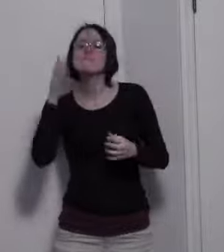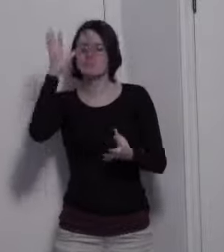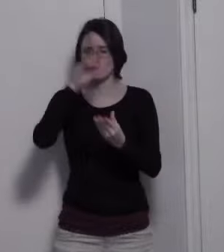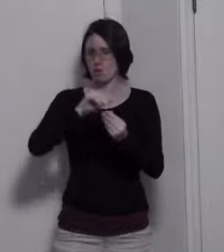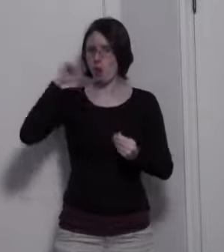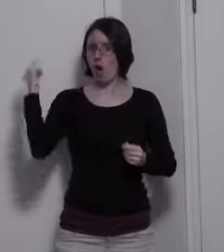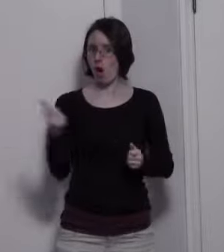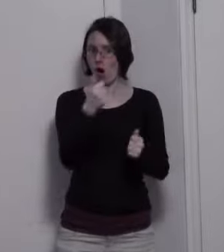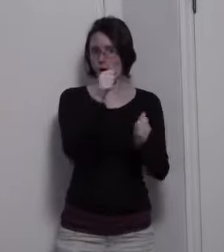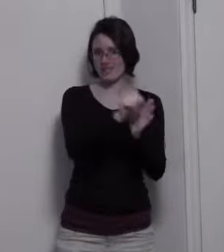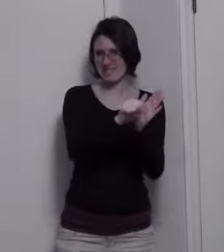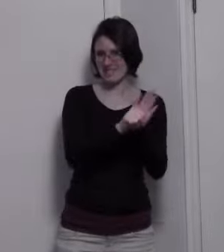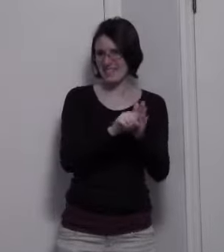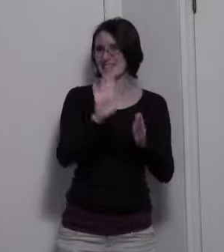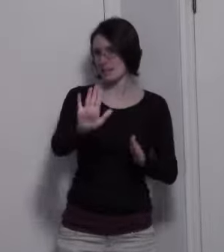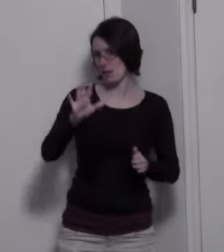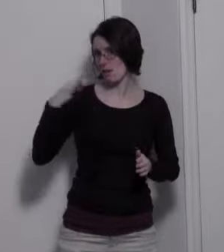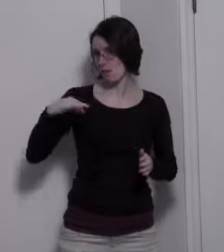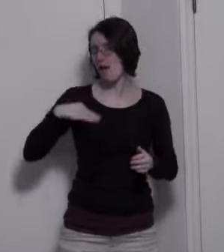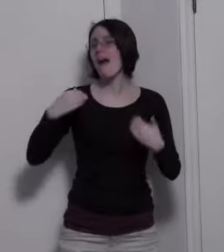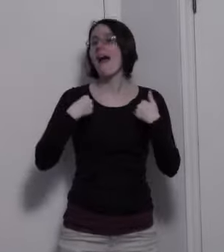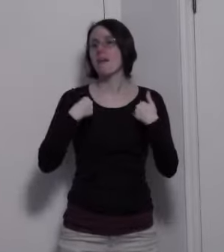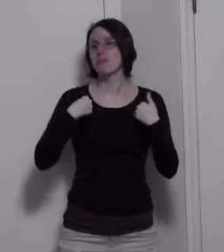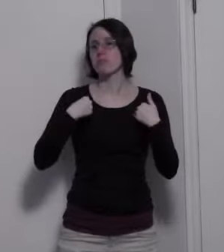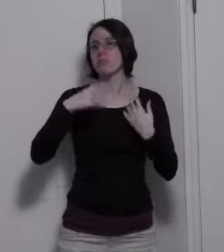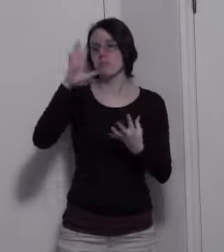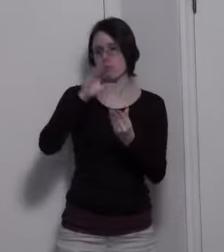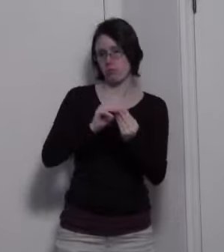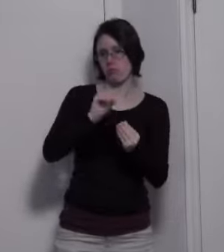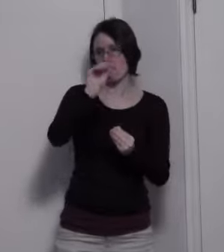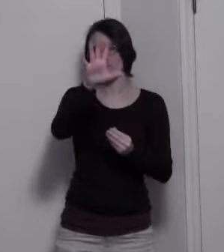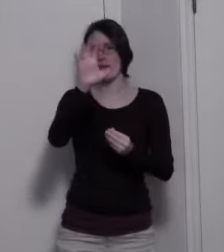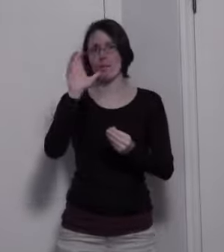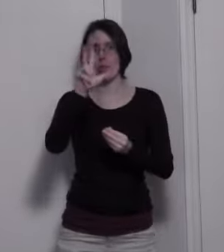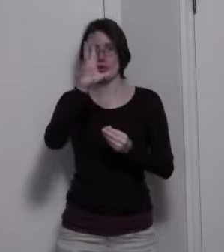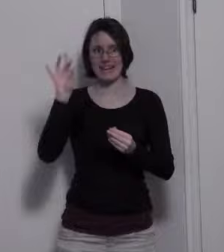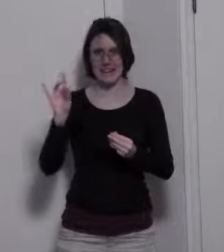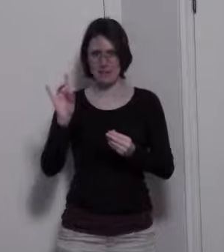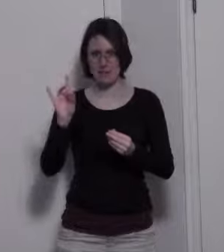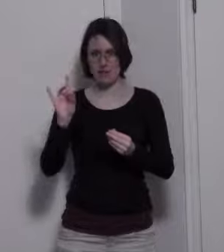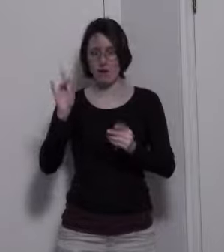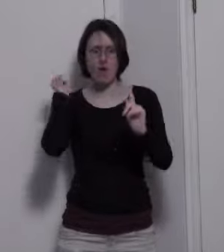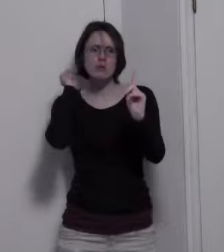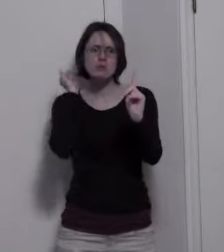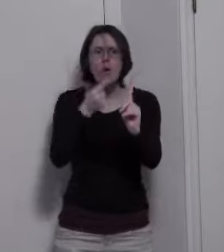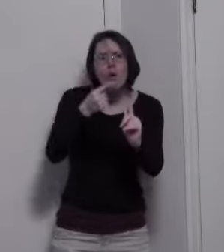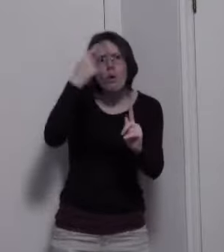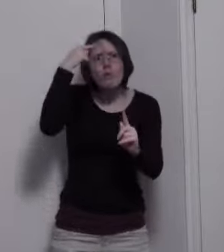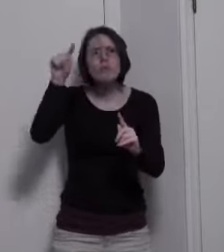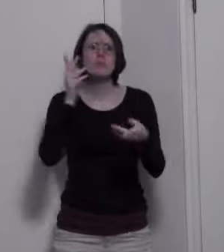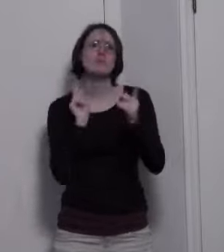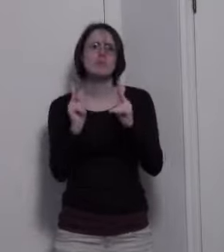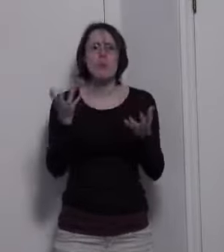Columbia, there are 538 in total. The candidate's goal on Election Day is to win the majority